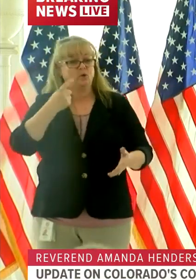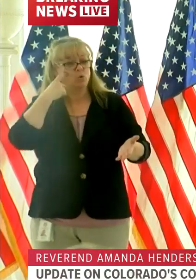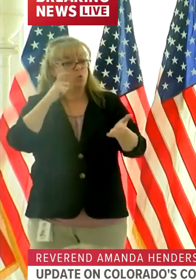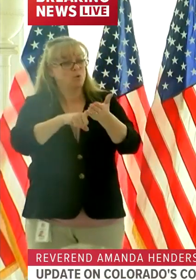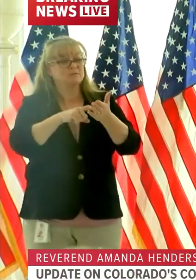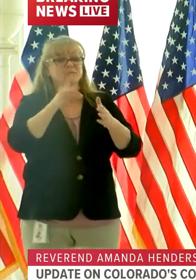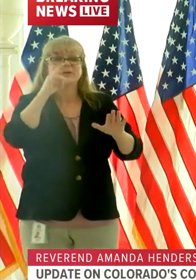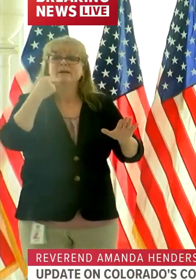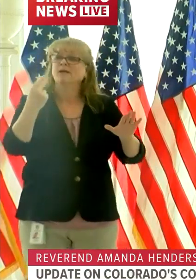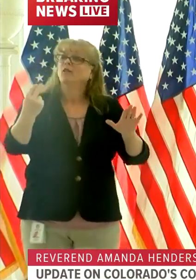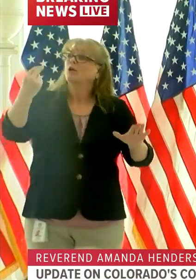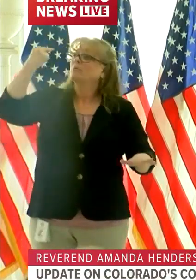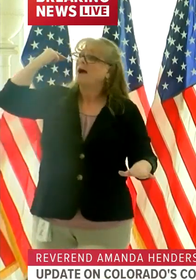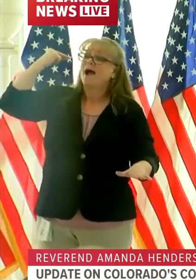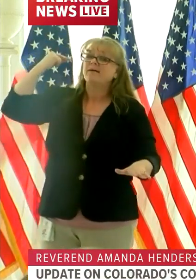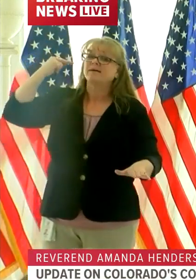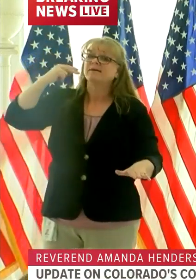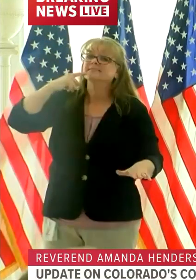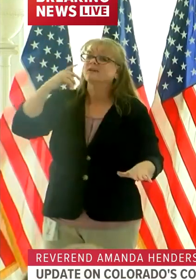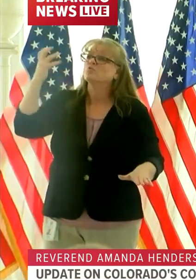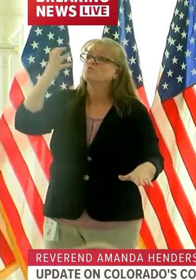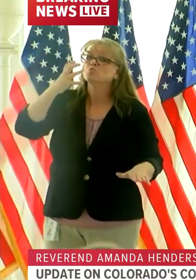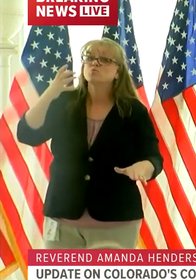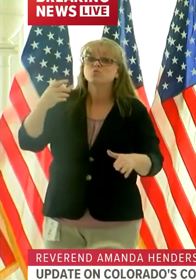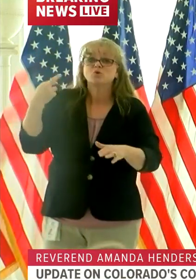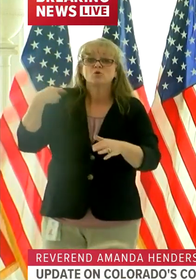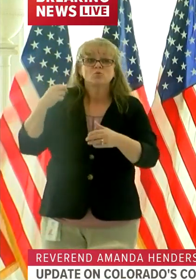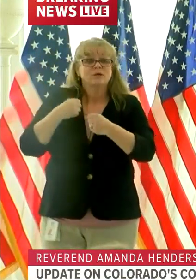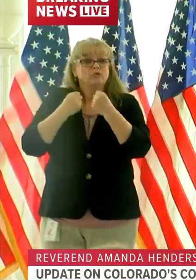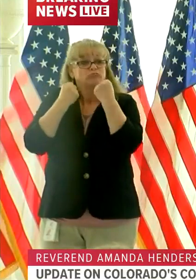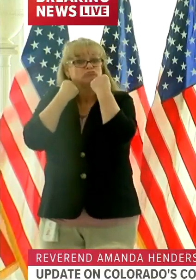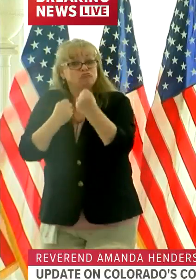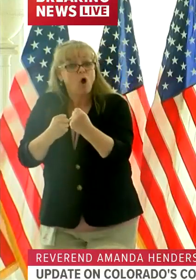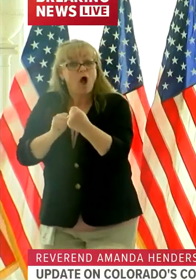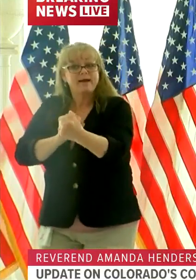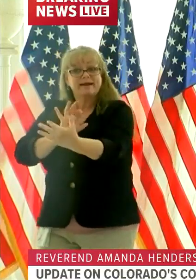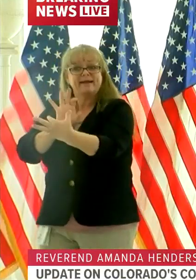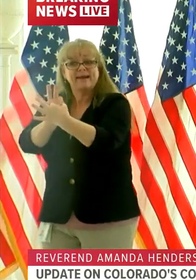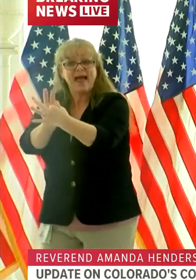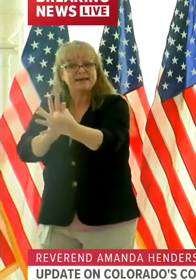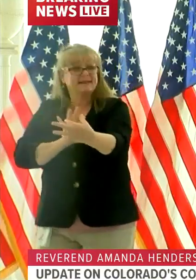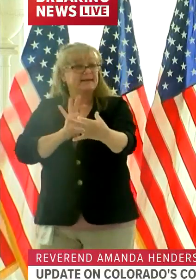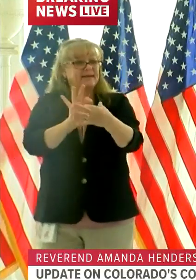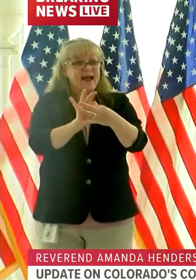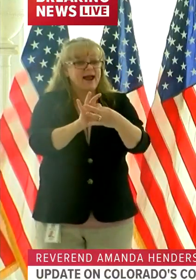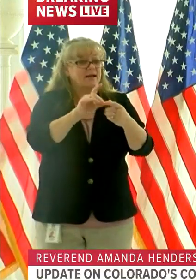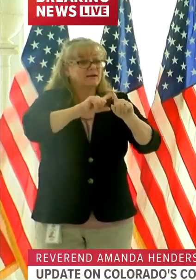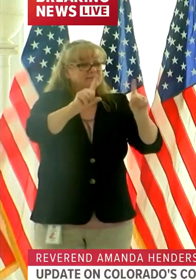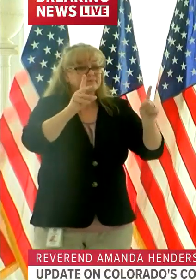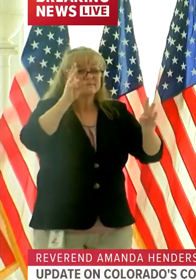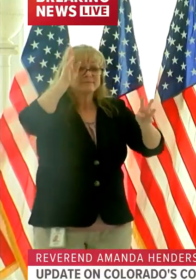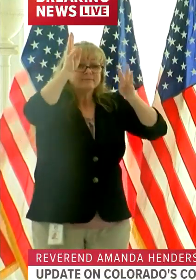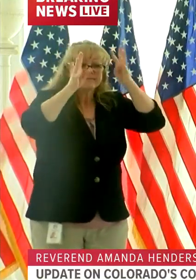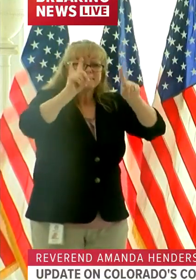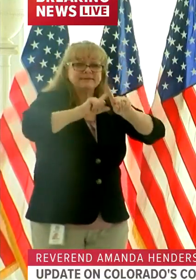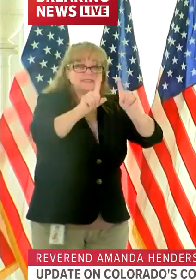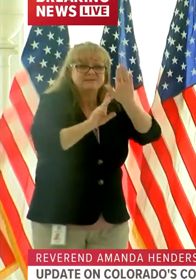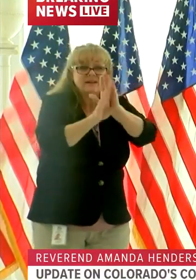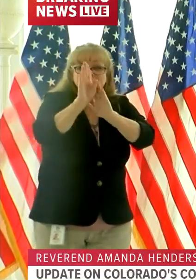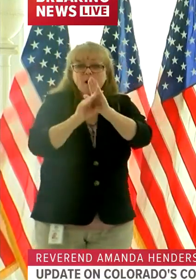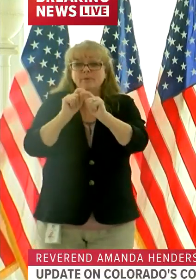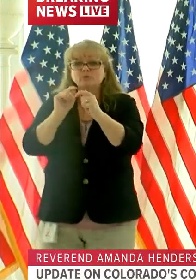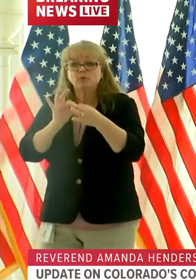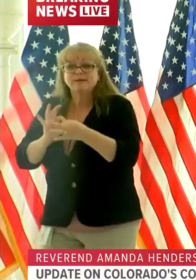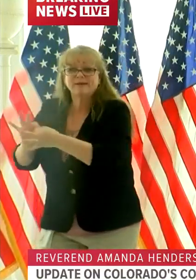more connected with new and innovative ways of building community and supporting one another. Thank